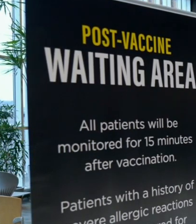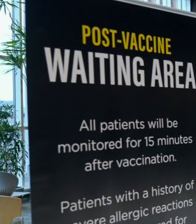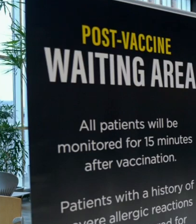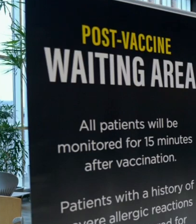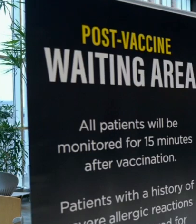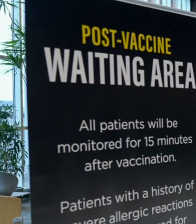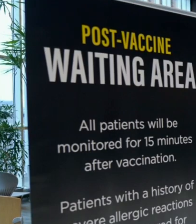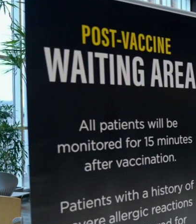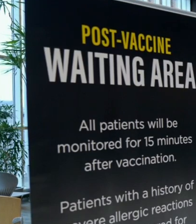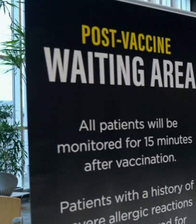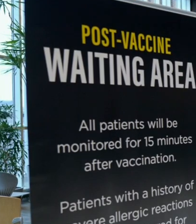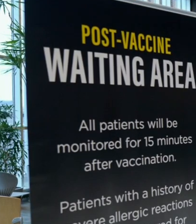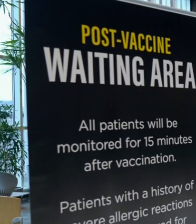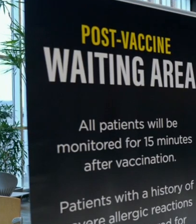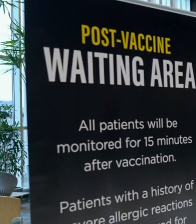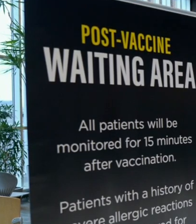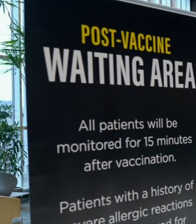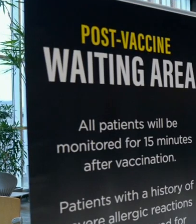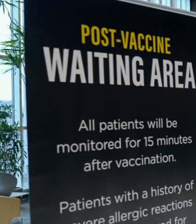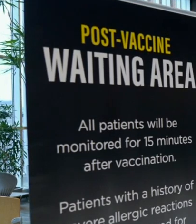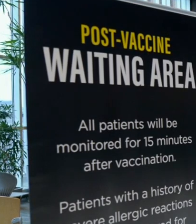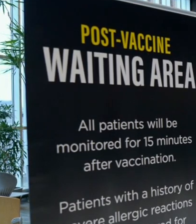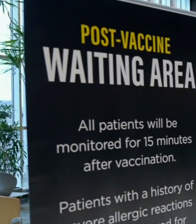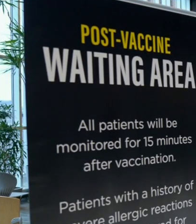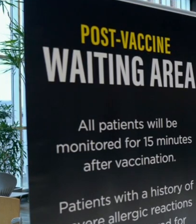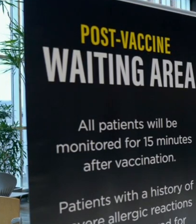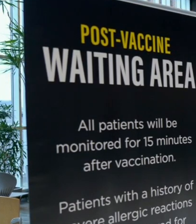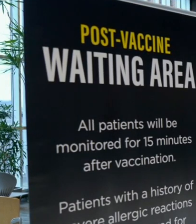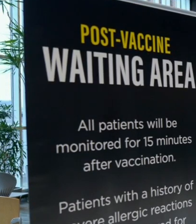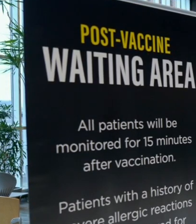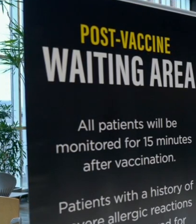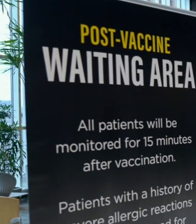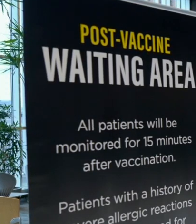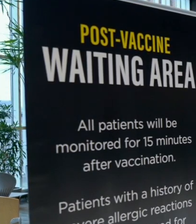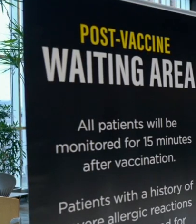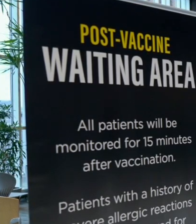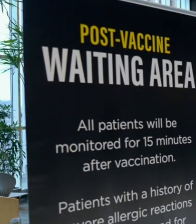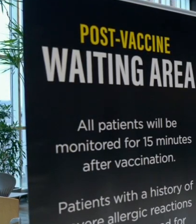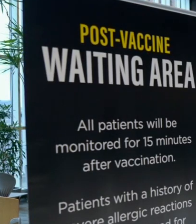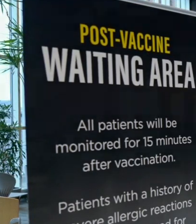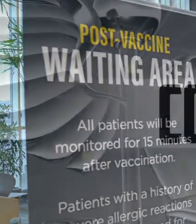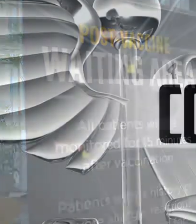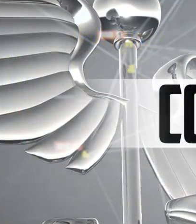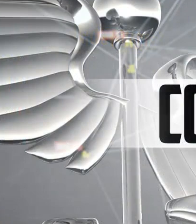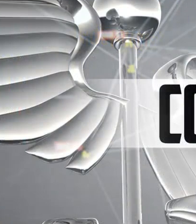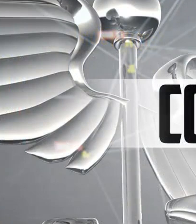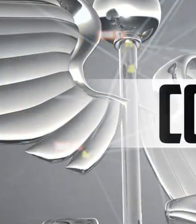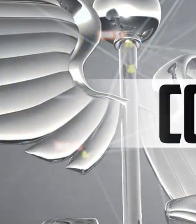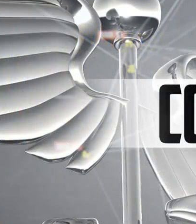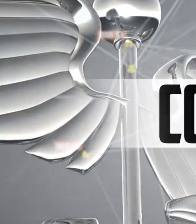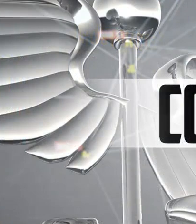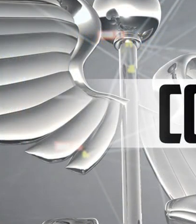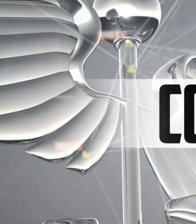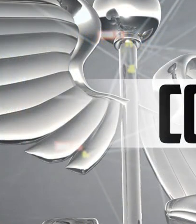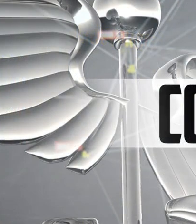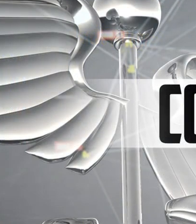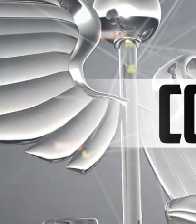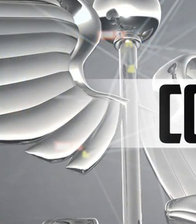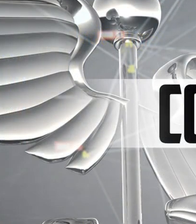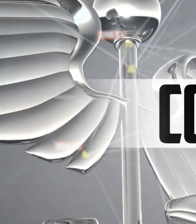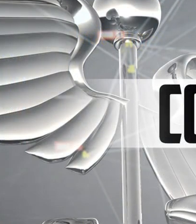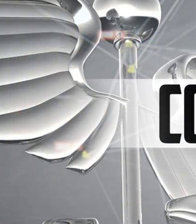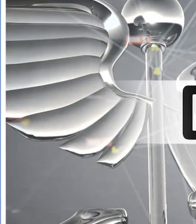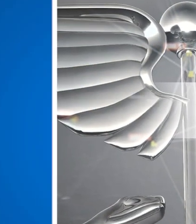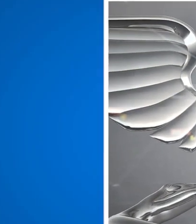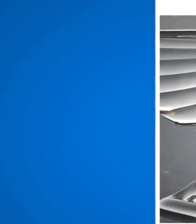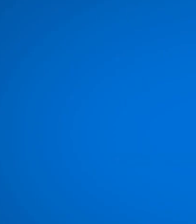with plans to provide up to 2,000 vaccinations a day in early March. And WJZ is breaking down vaccine